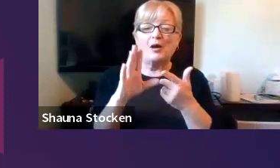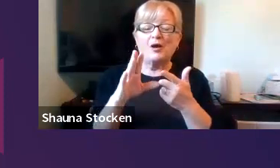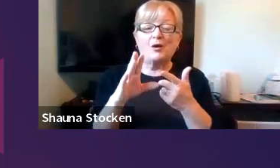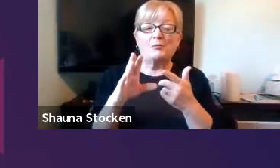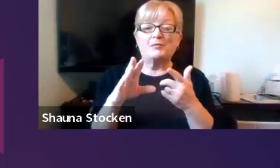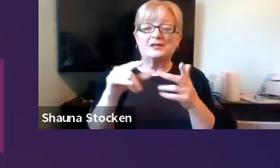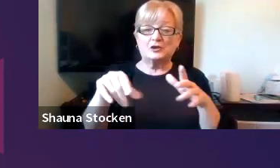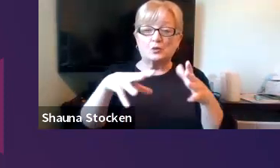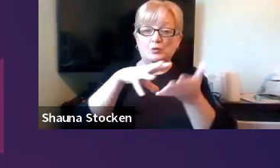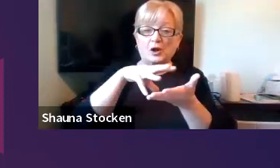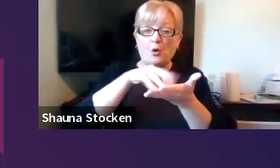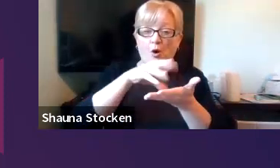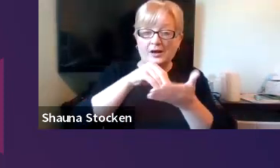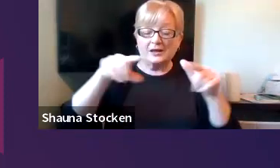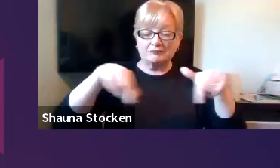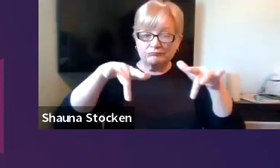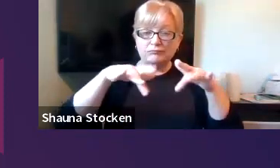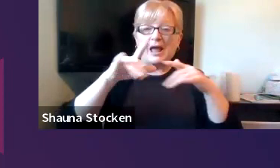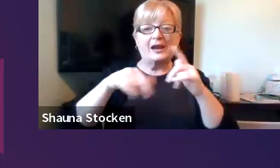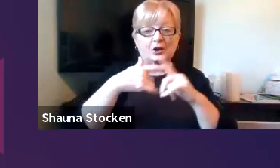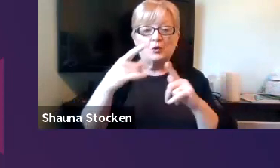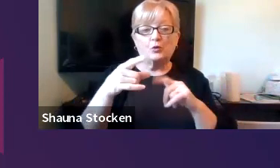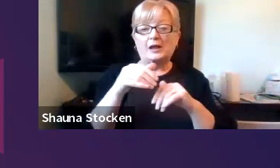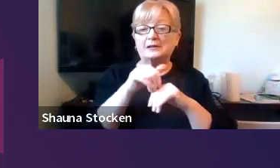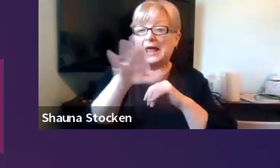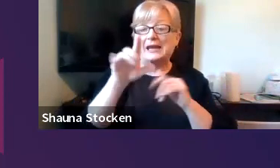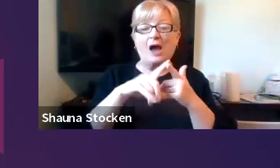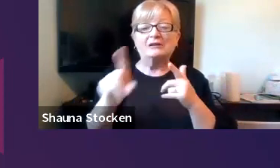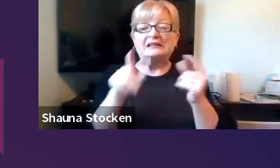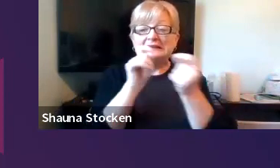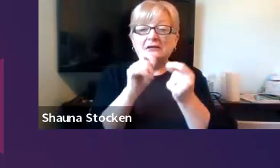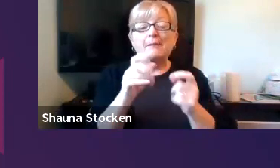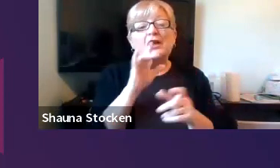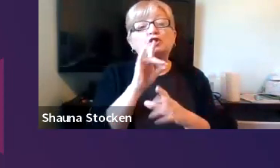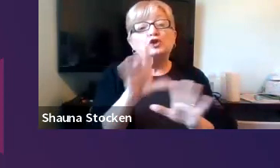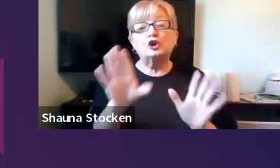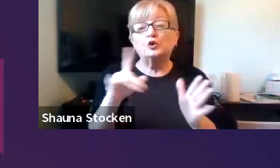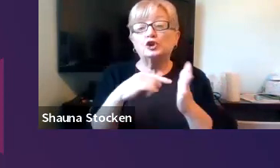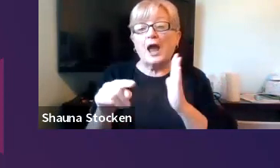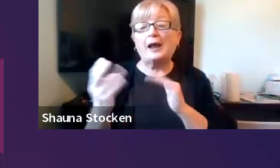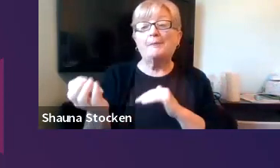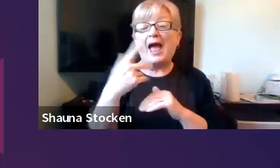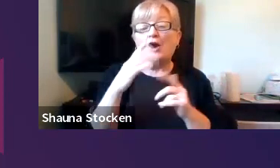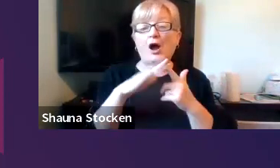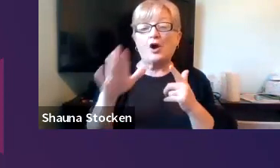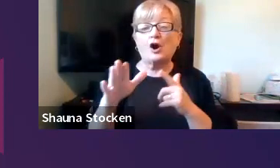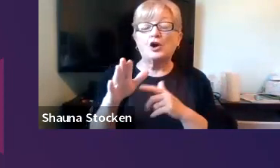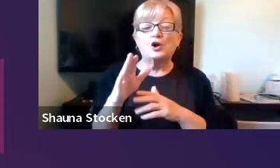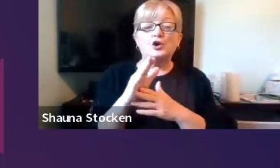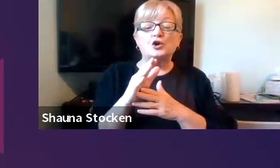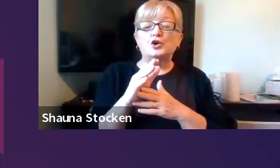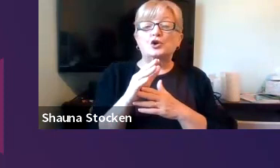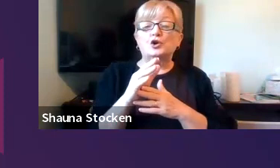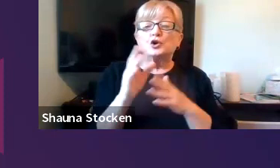to folks just as soon as we can. And be sure to check back on our social media pages